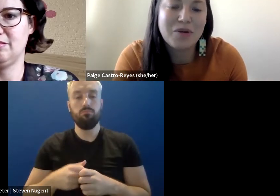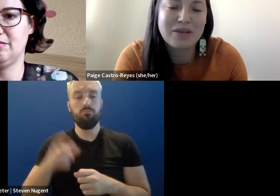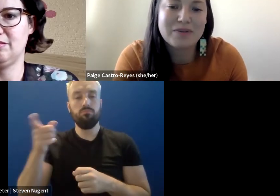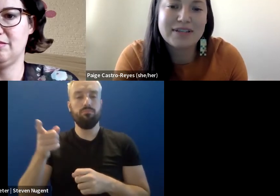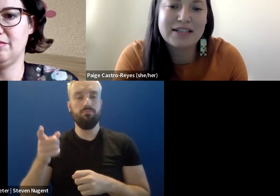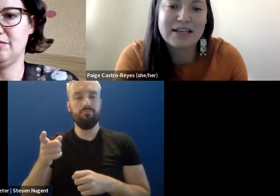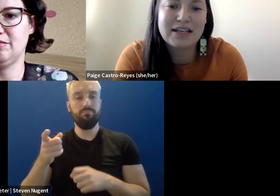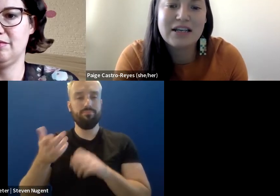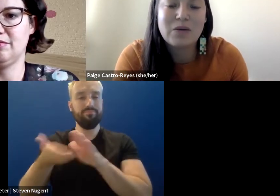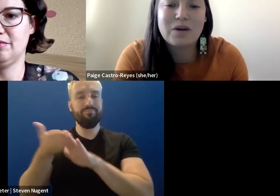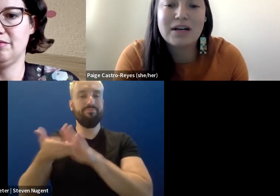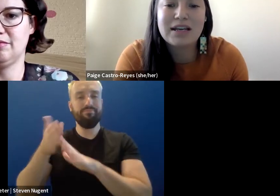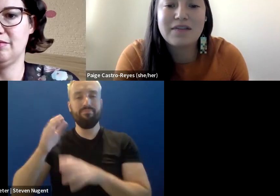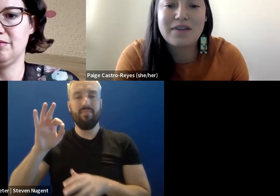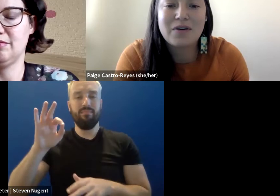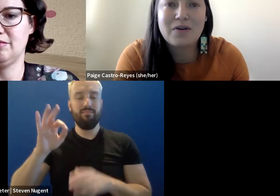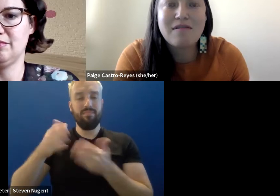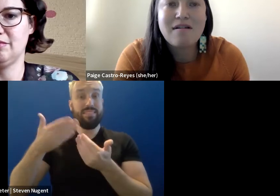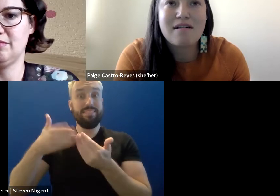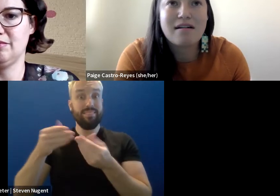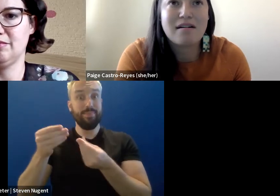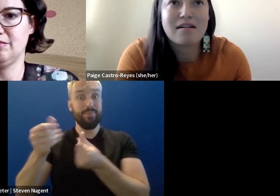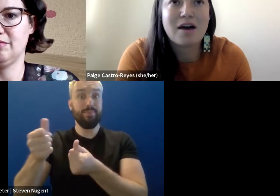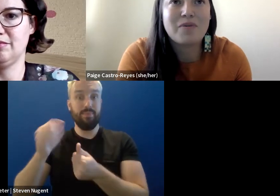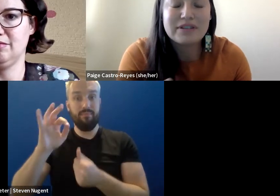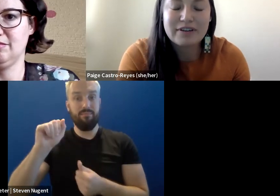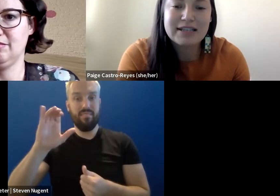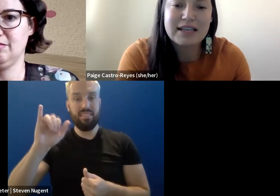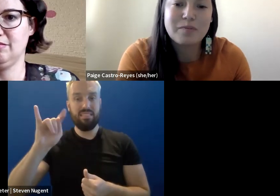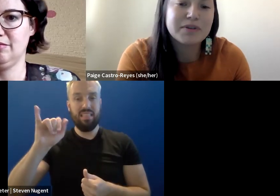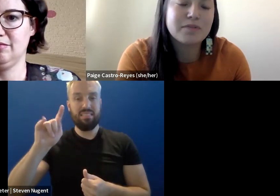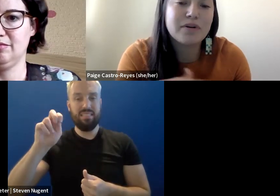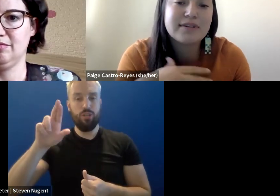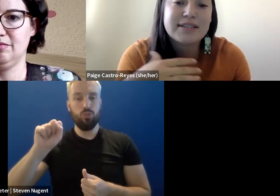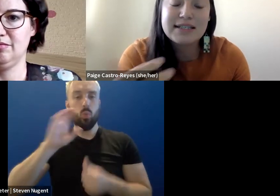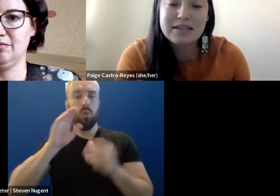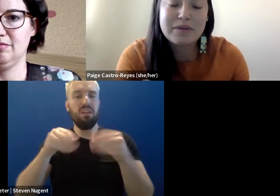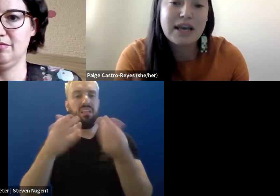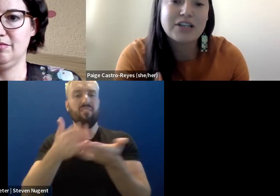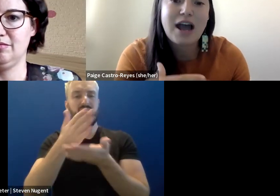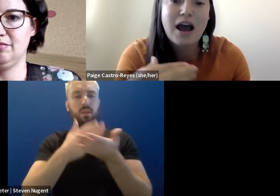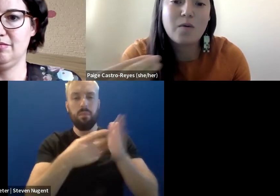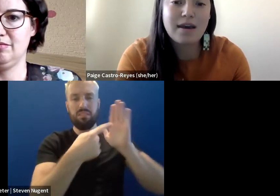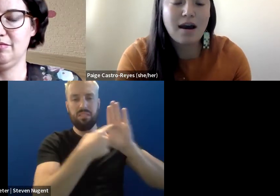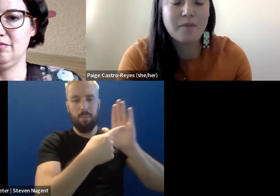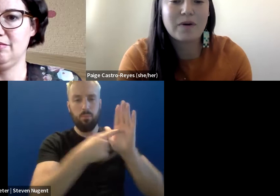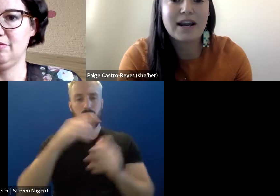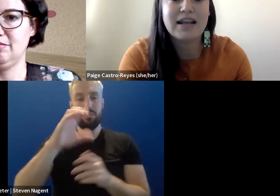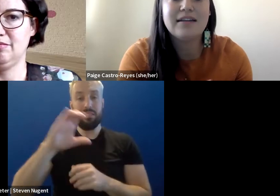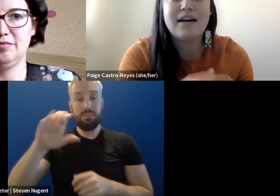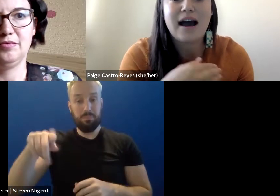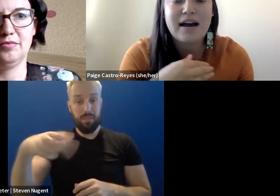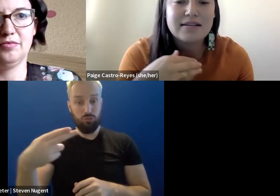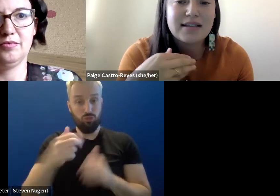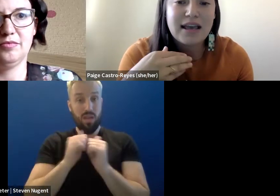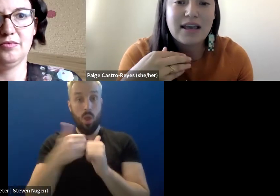that Emily presented, we're going to give you a couple of different examples, both CCPH, how we